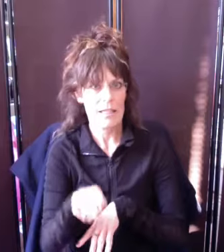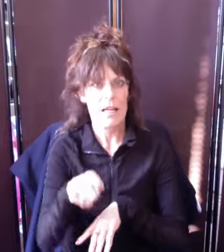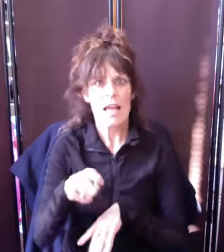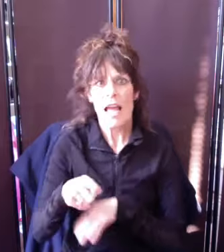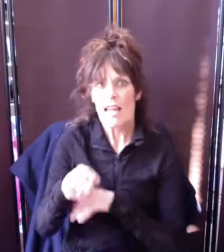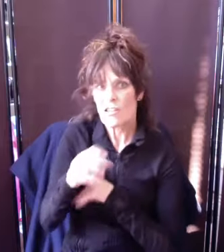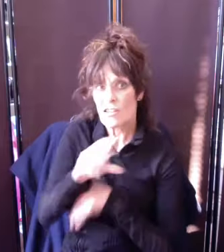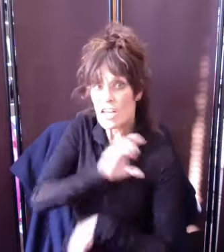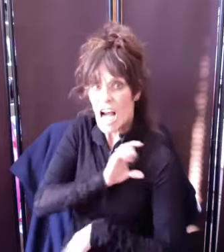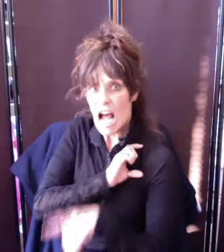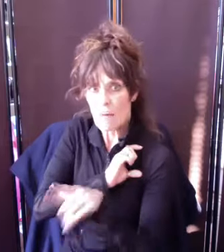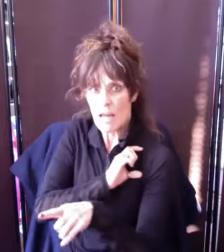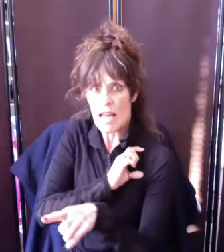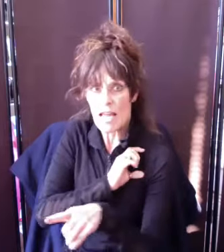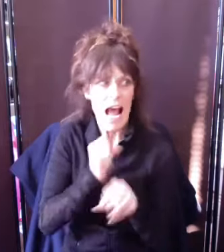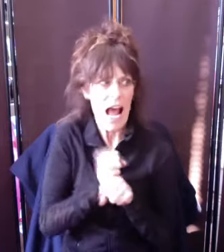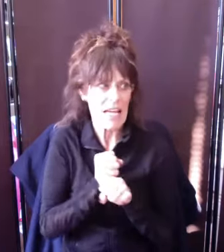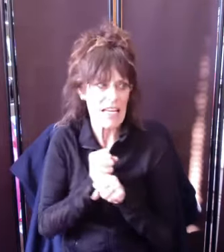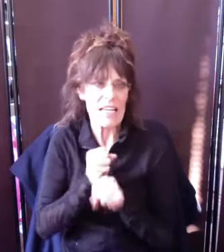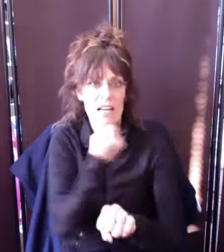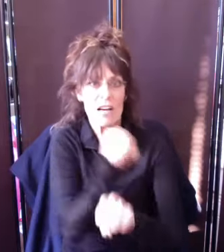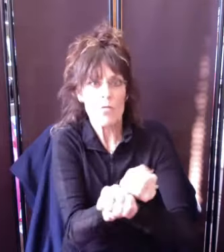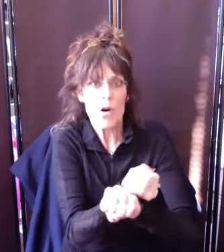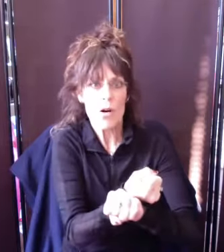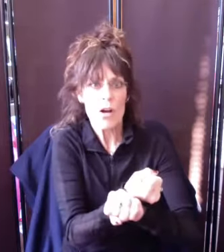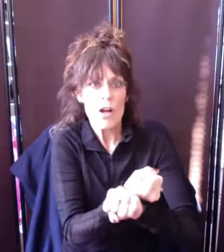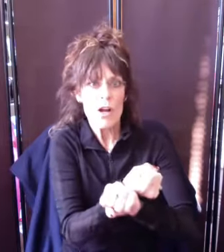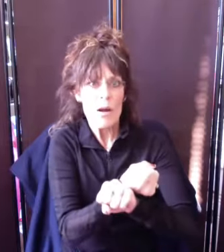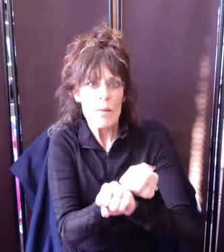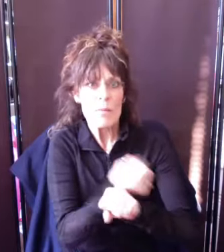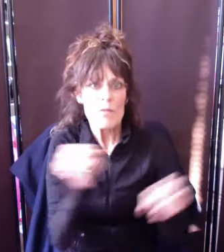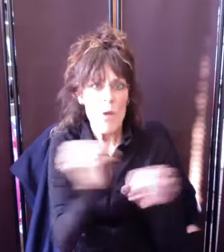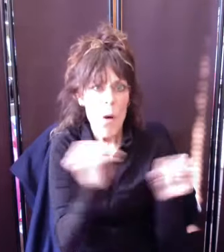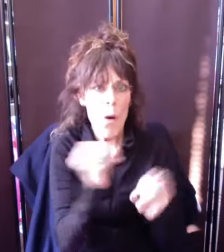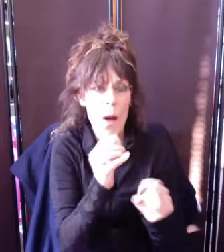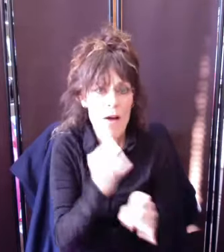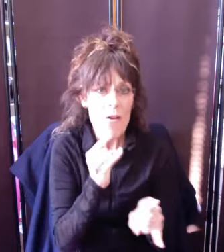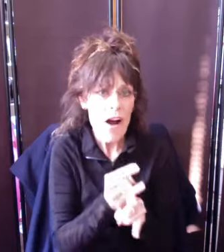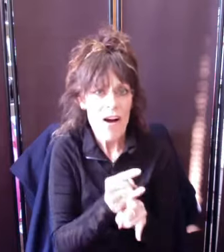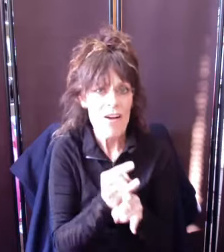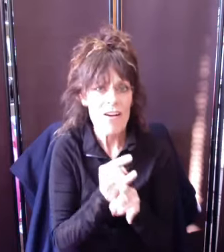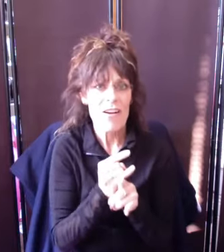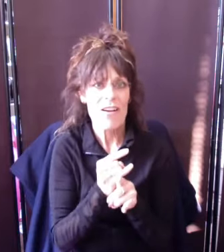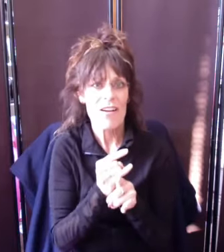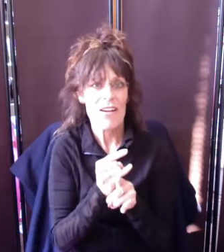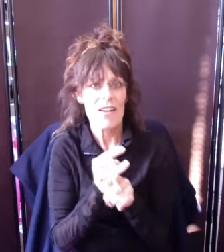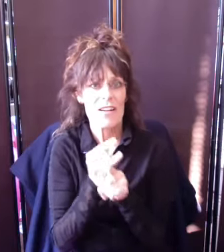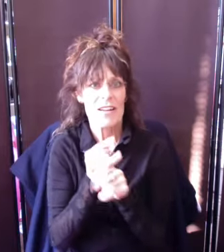a minor in possession, no alcohol, none, zero, zilch. Like, that's the way my drinking started